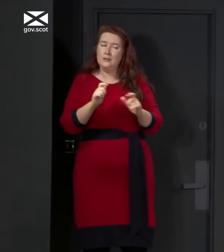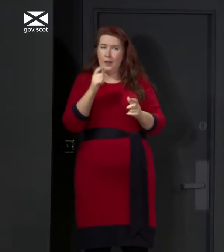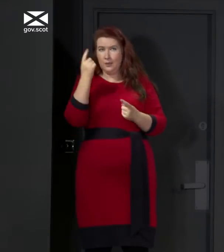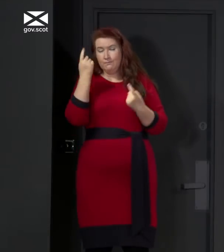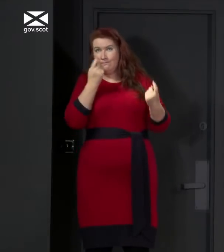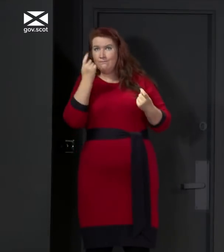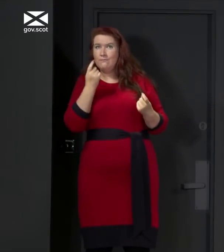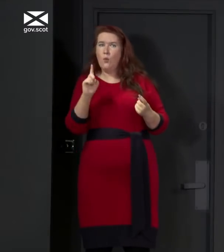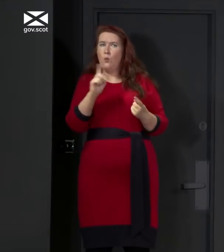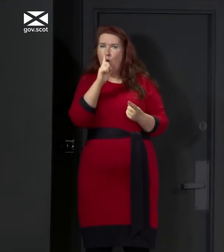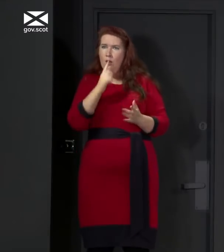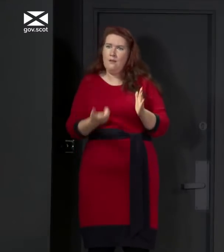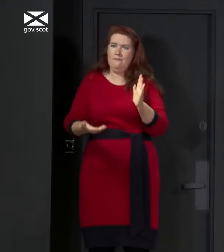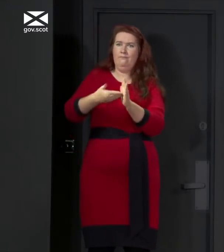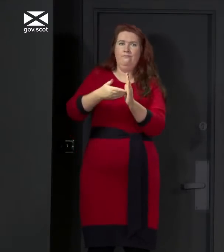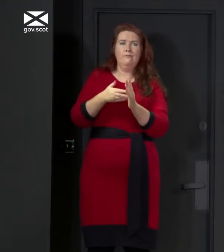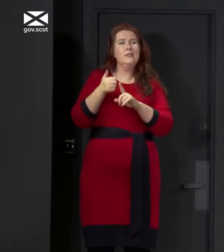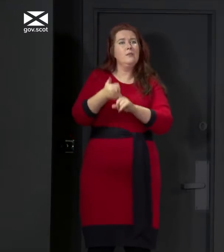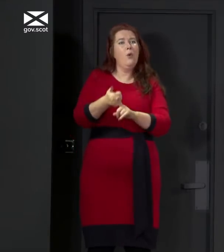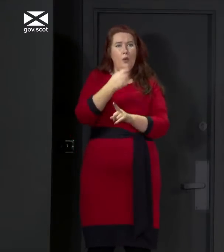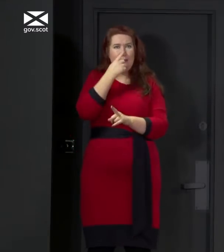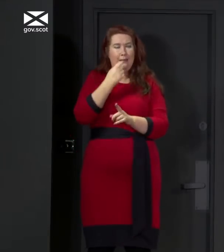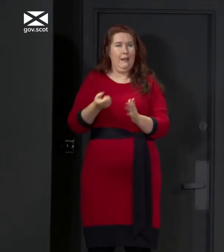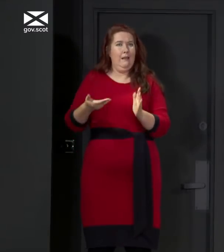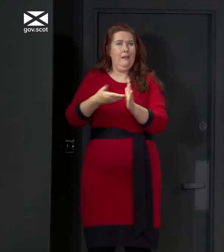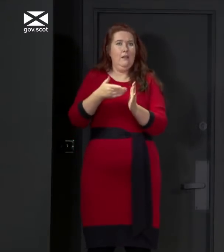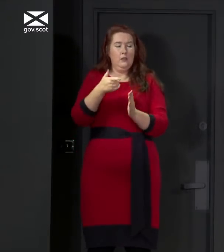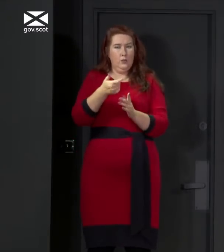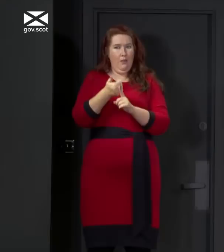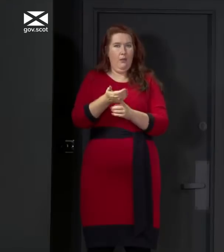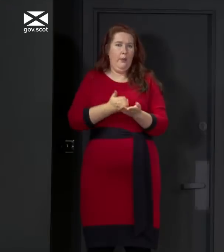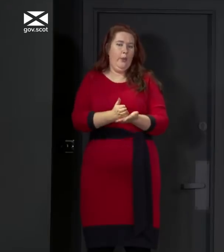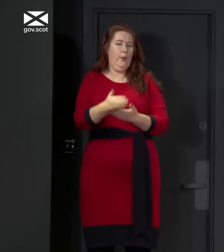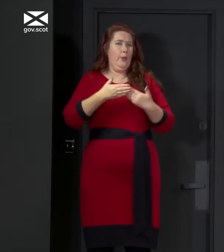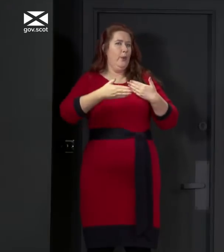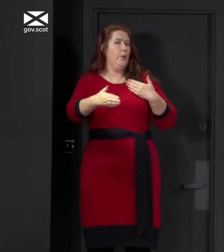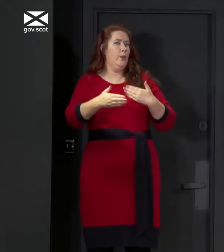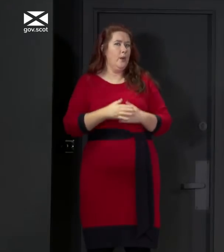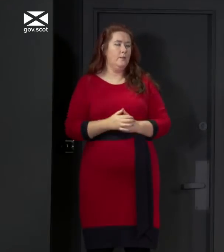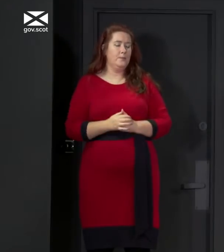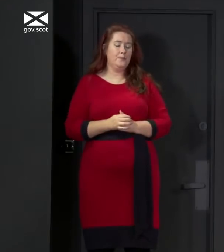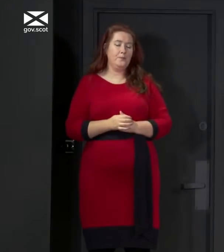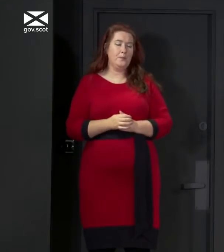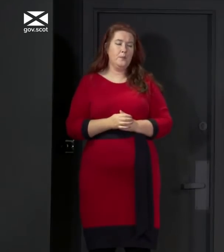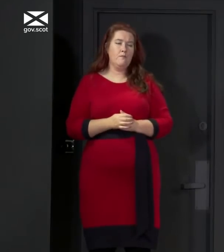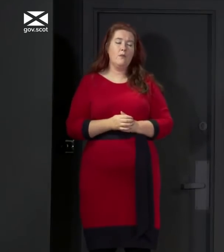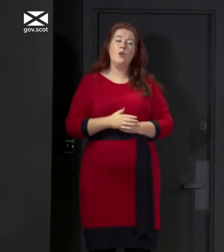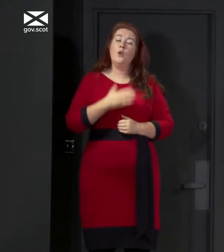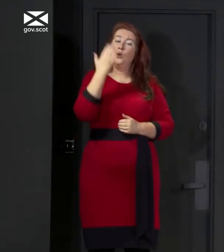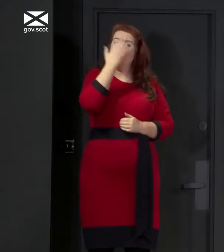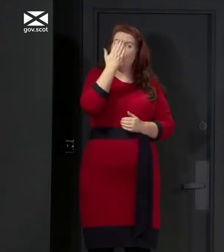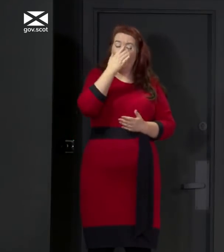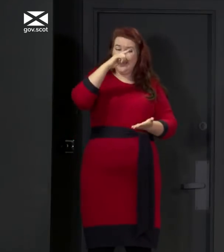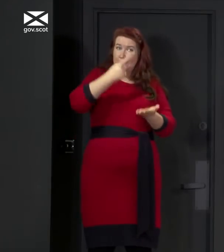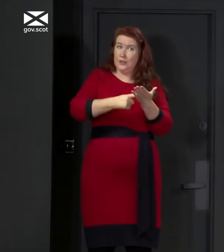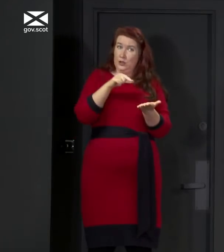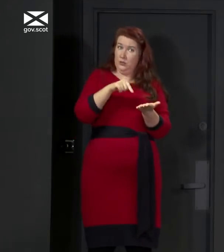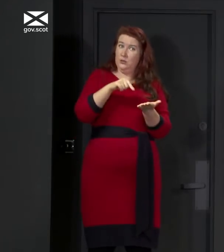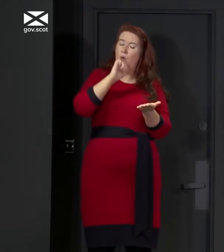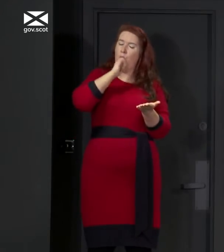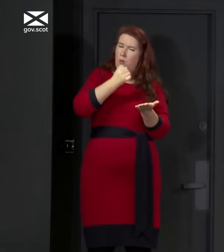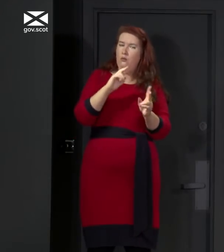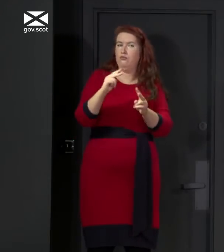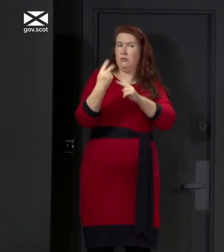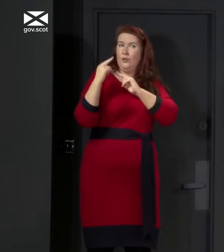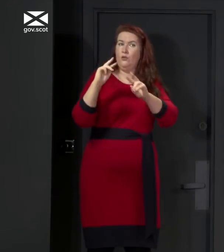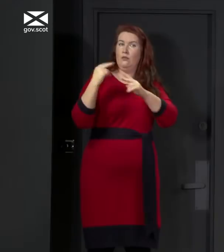what more support we can put in place to help you through this difficult period. The decision on schools will be reviewed fortnightly, and